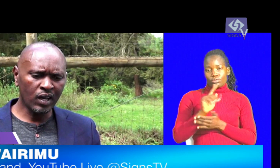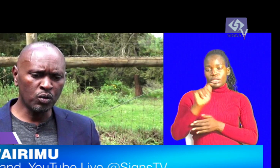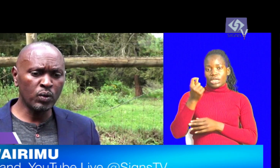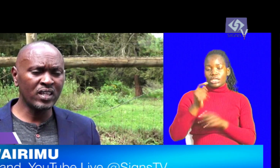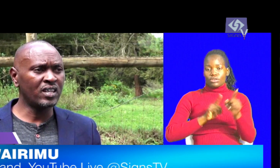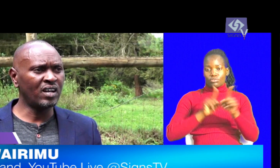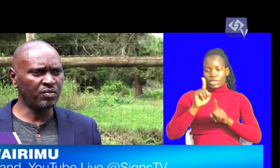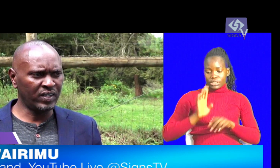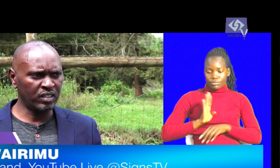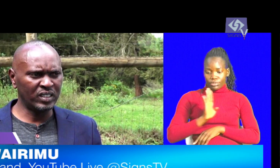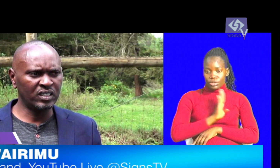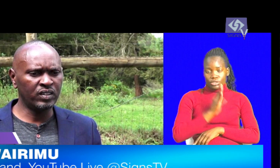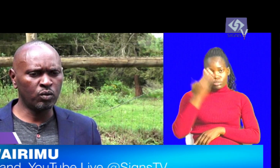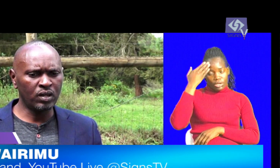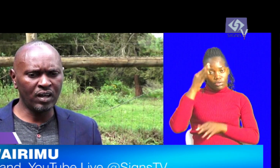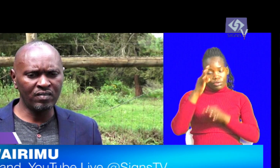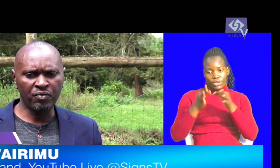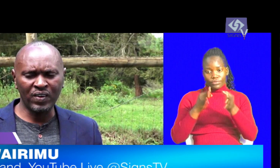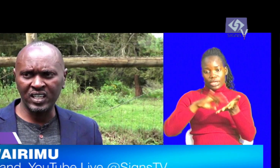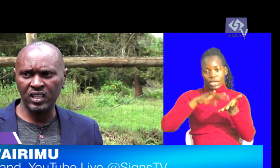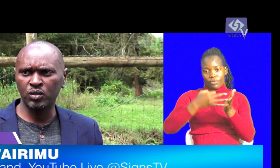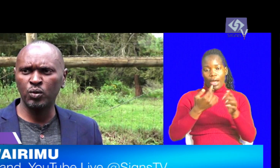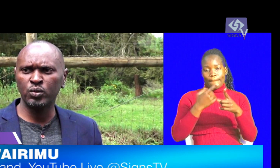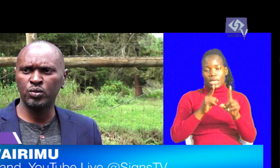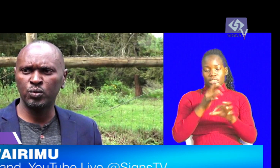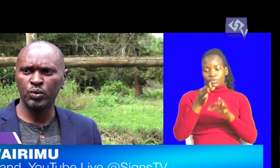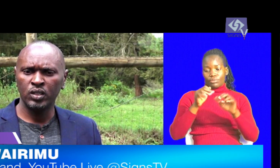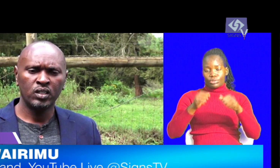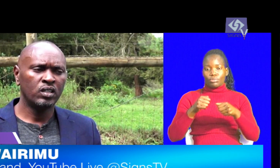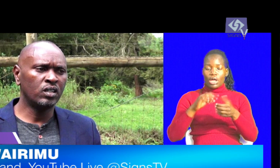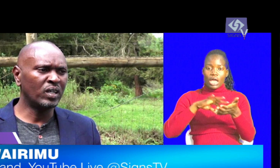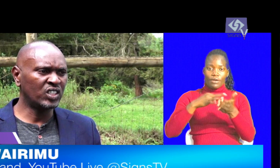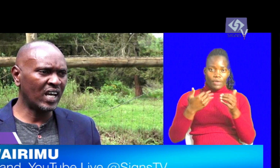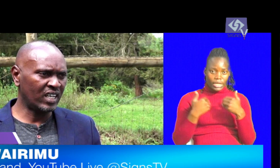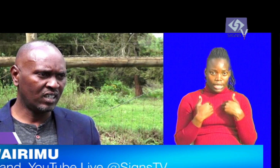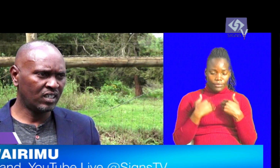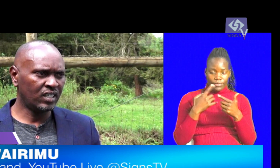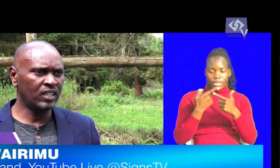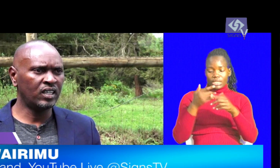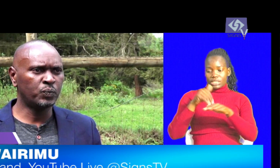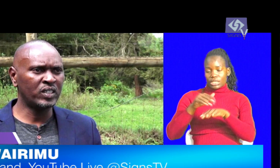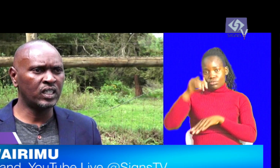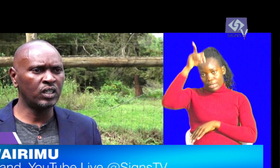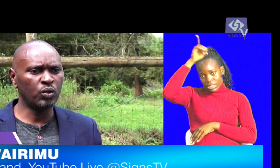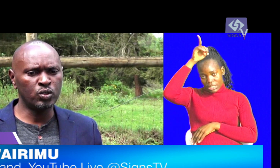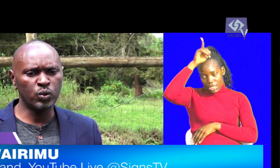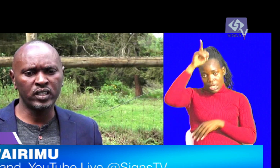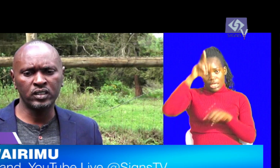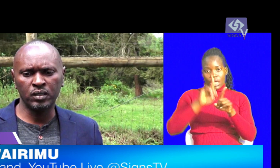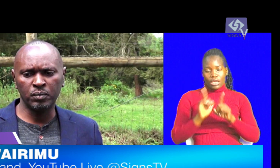don't know whether they have a fund, but if they could have a fund that goes to mashinani, especially on tourism